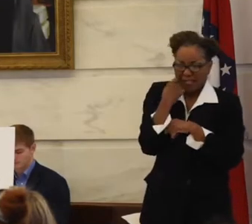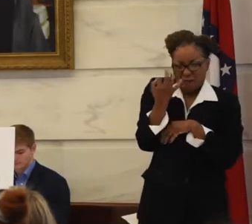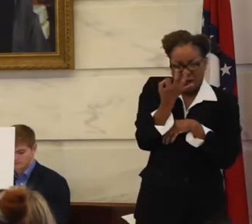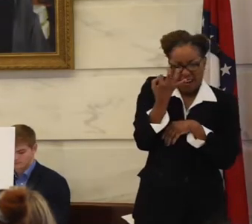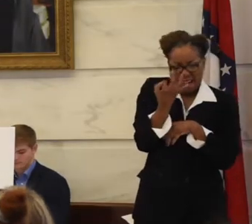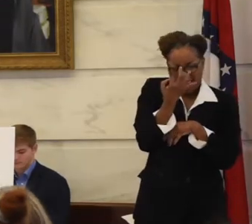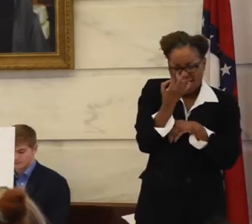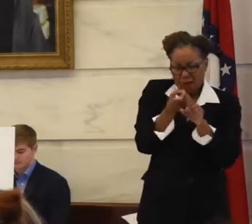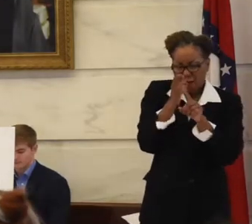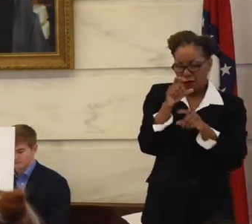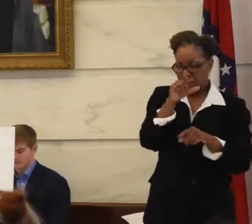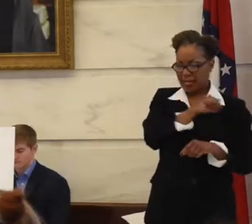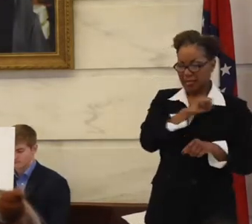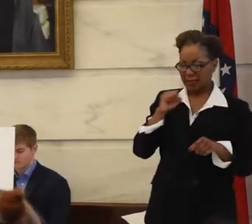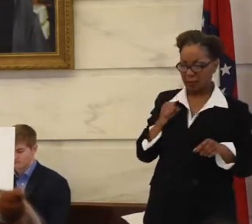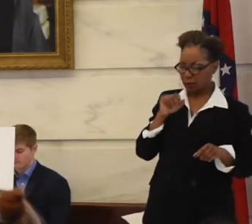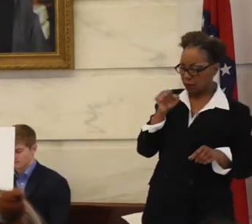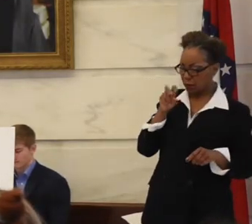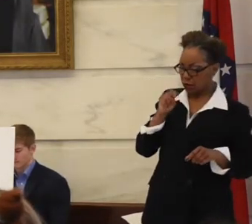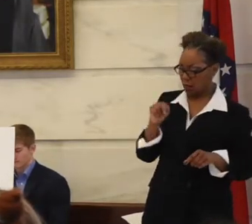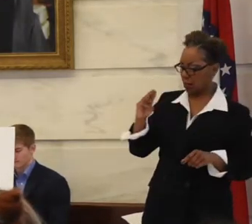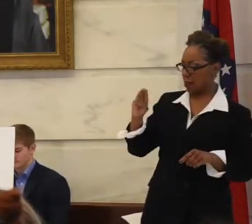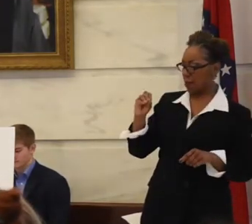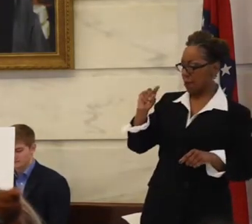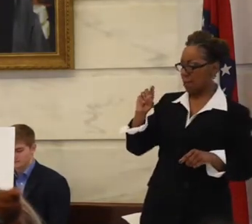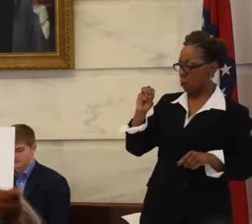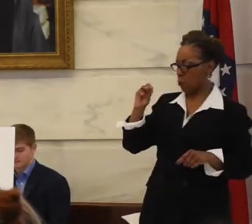Friday from Senator John Bozeman,